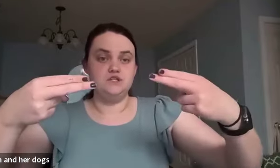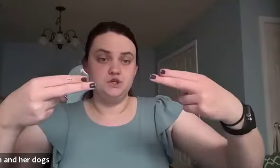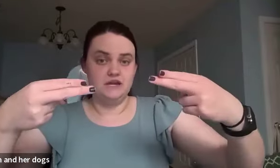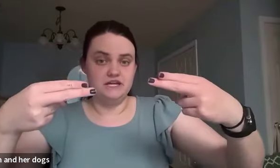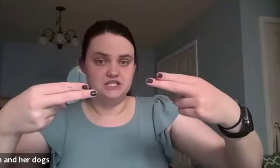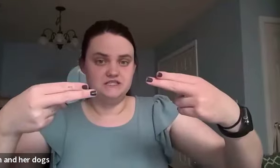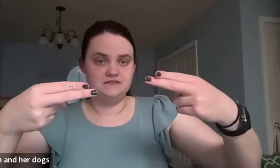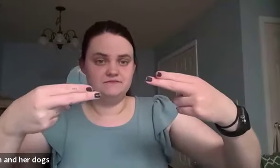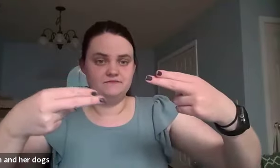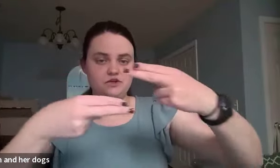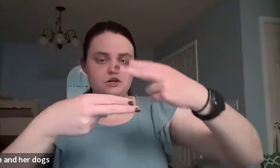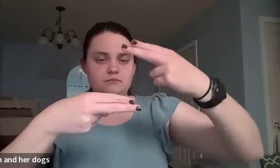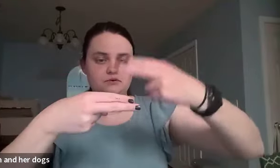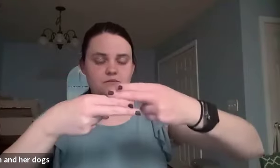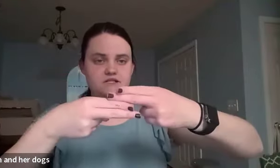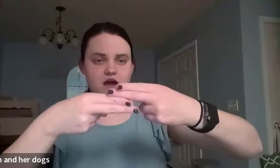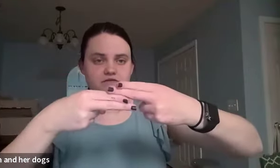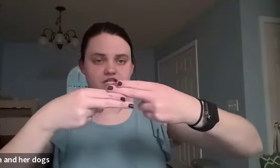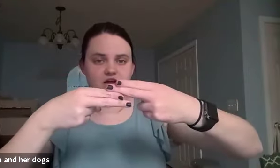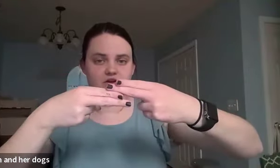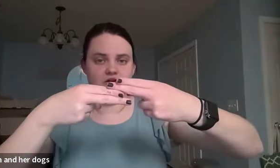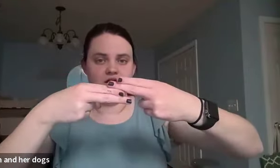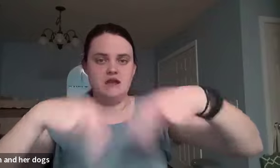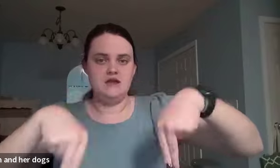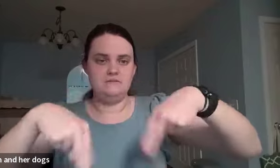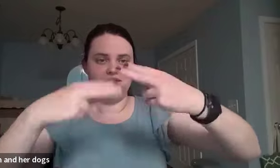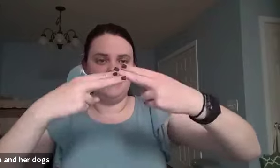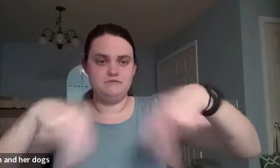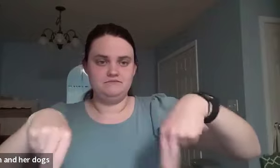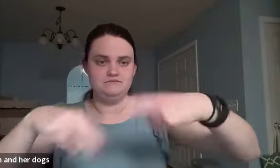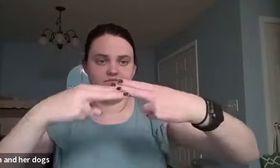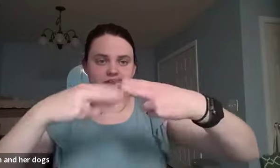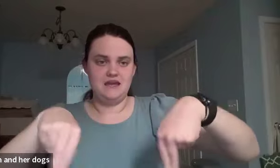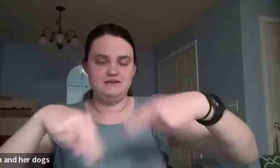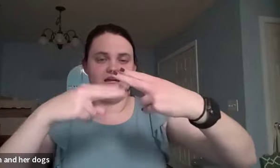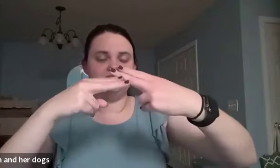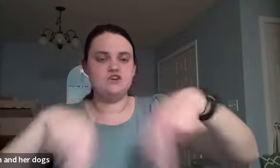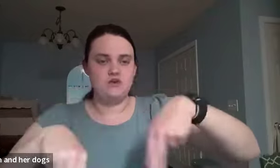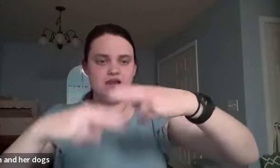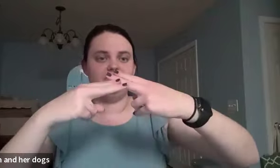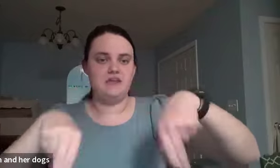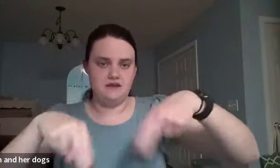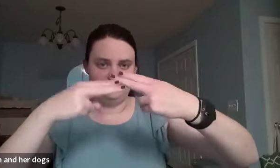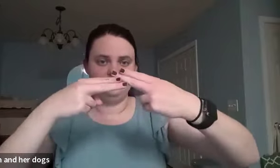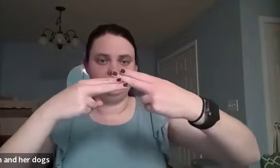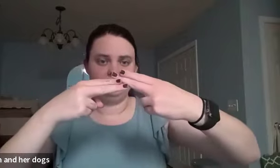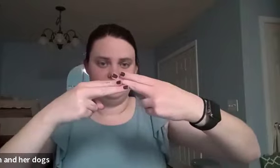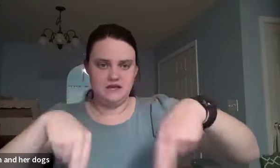have 2 H's. You're going to put them on top of each other and then bend them down. Egg. And it's like cracking the egg.